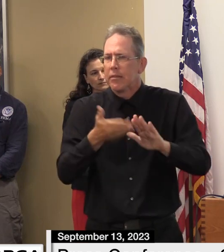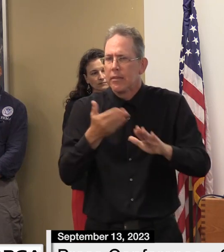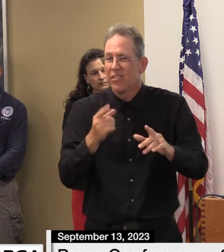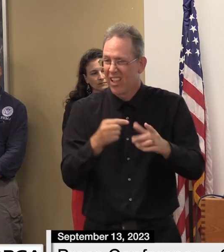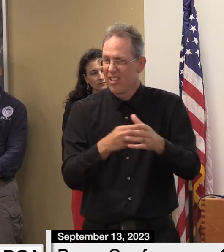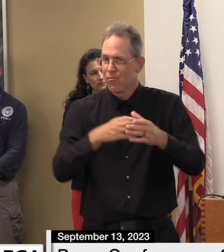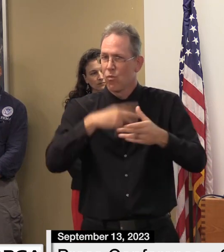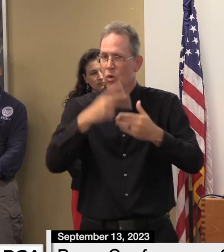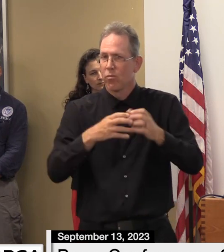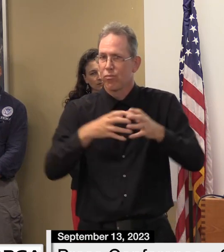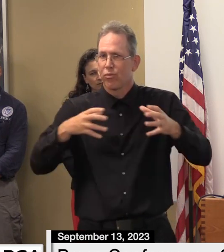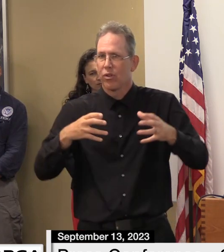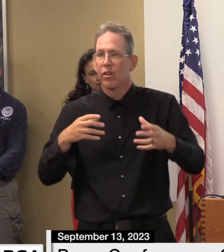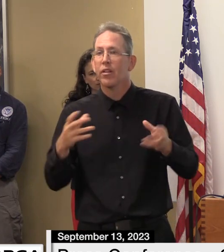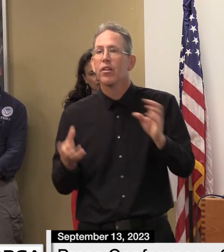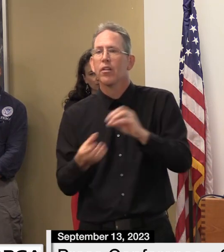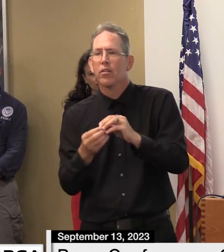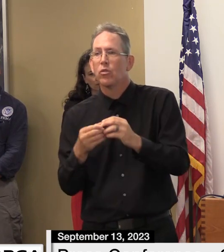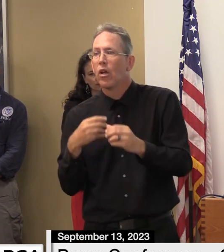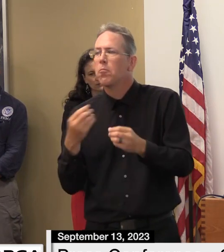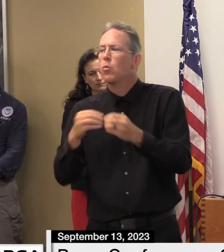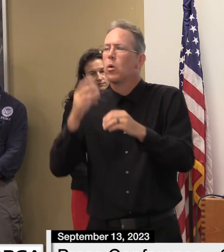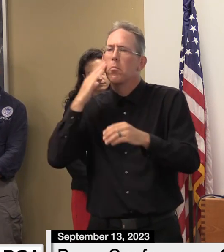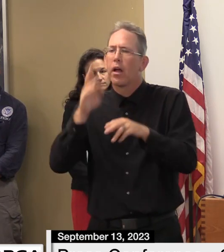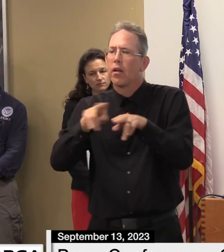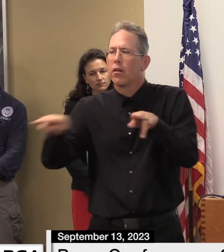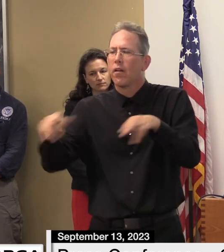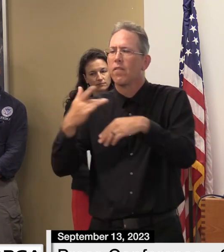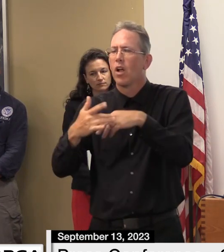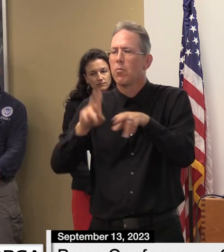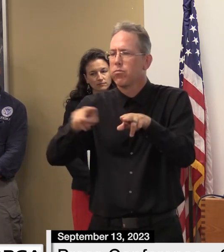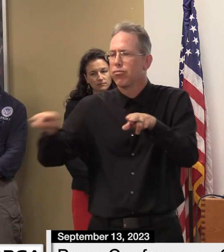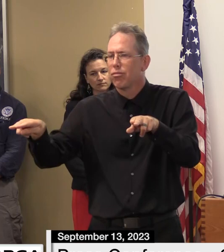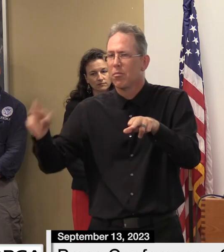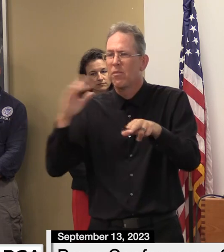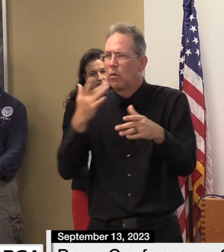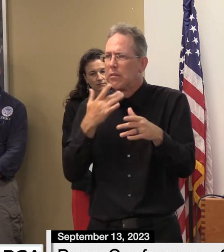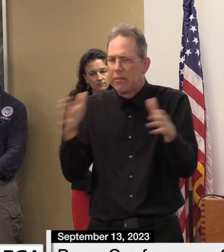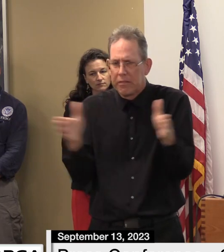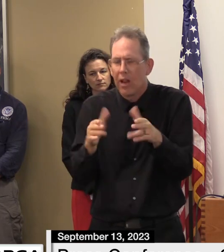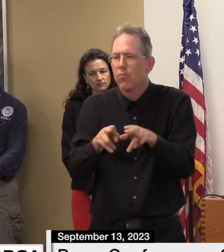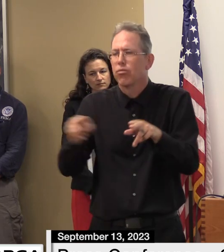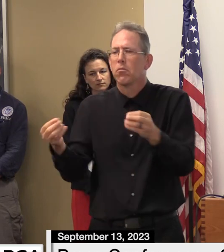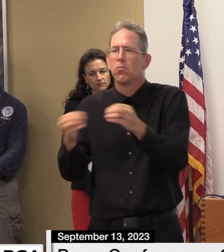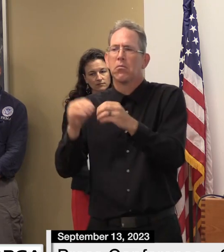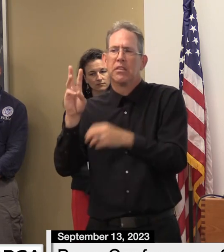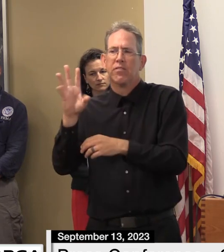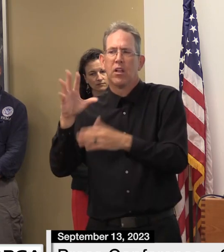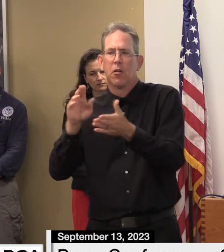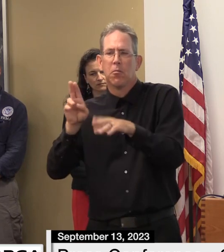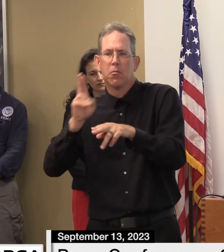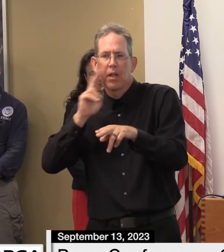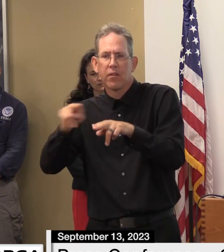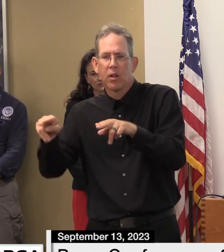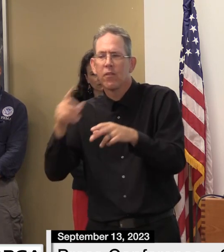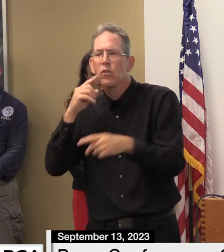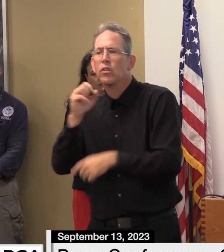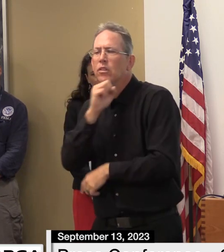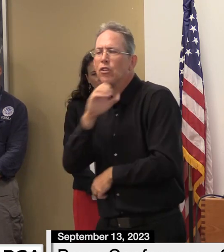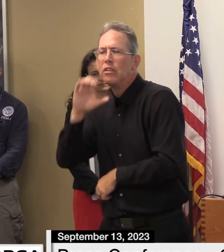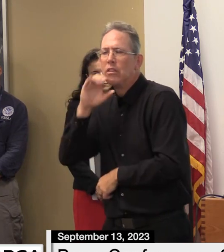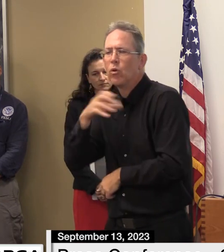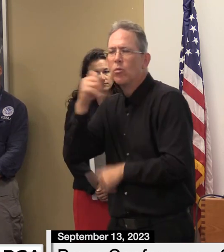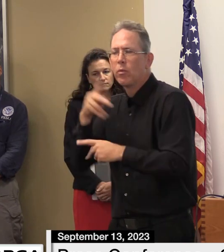65 additional beds, focused on low and moderate income seniors. So this is a critical investment as well. Not only will it